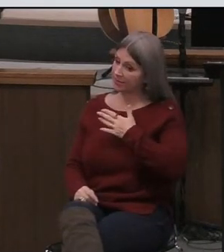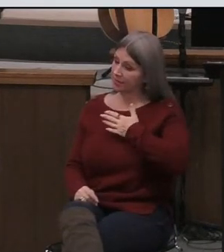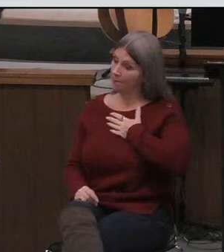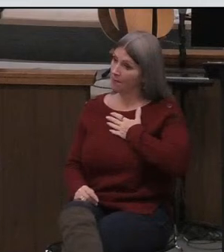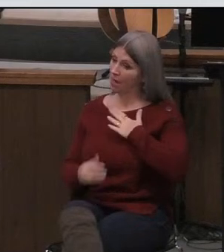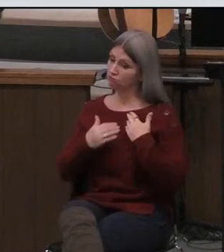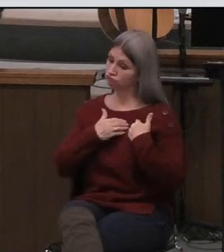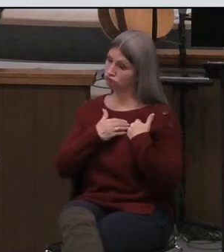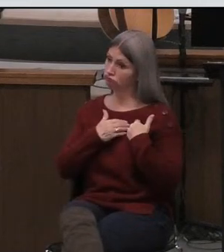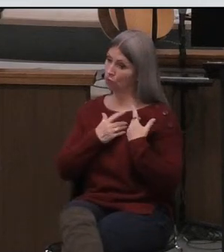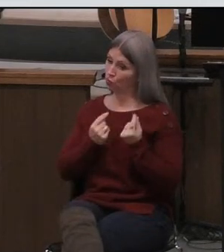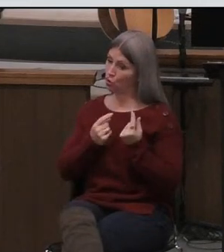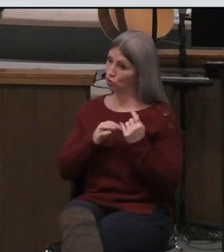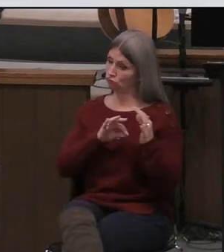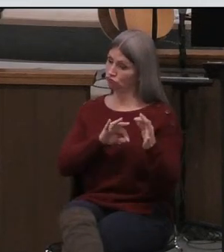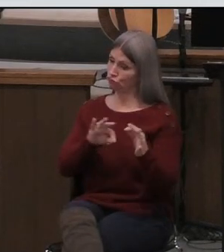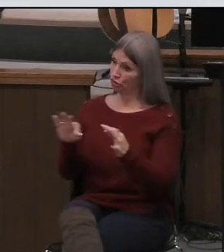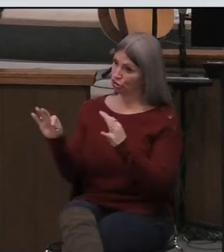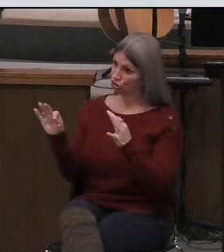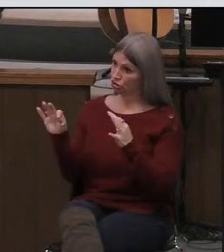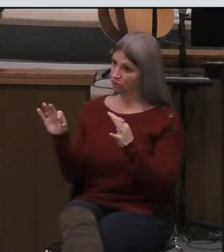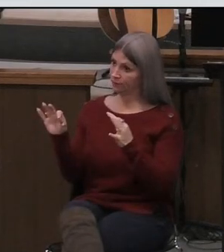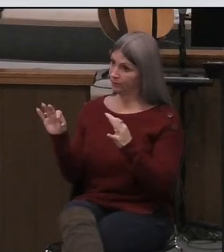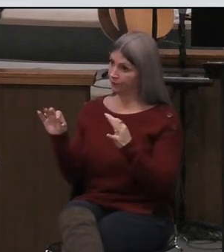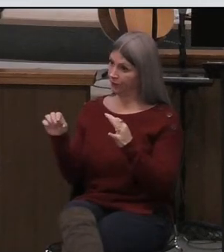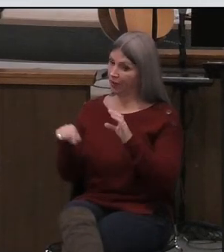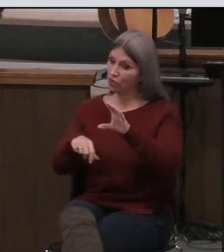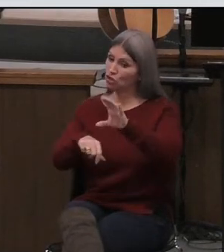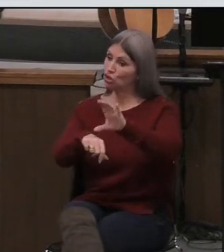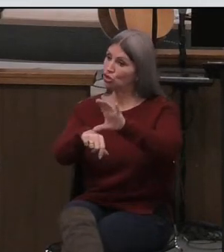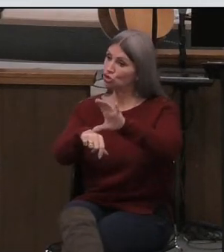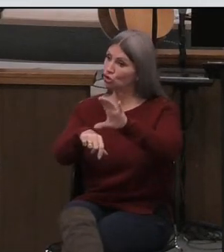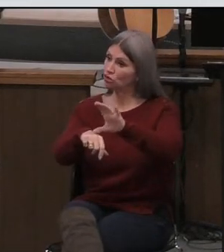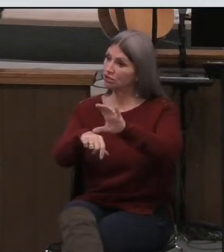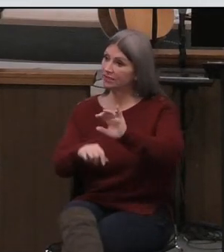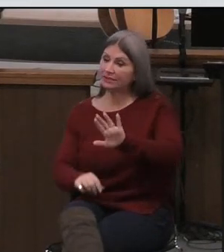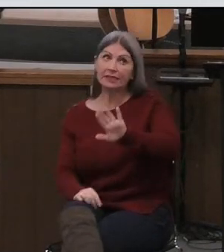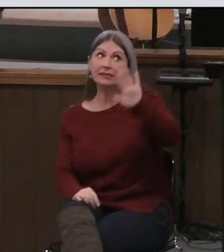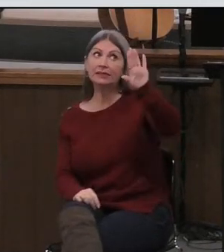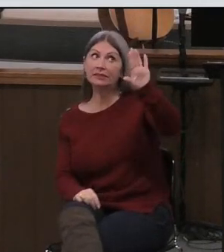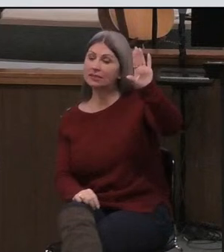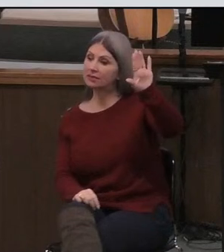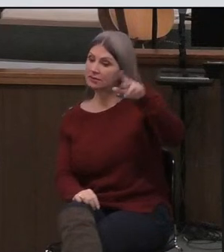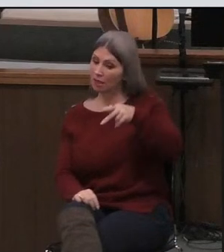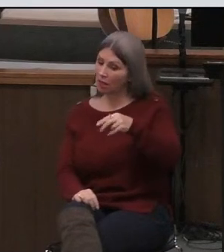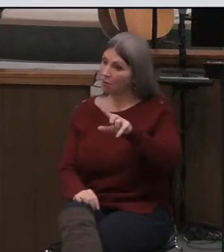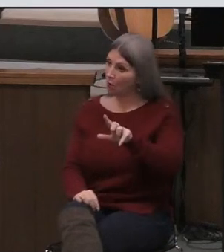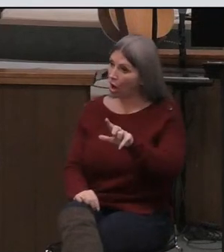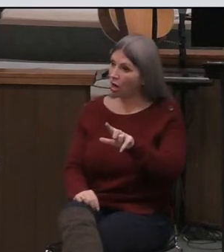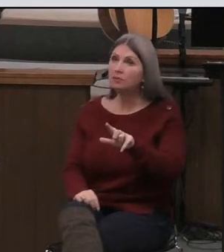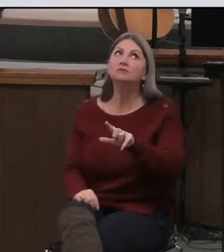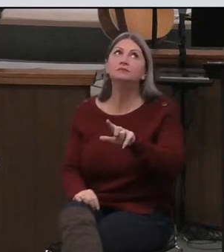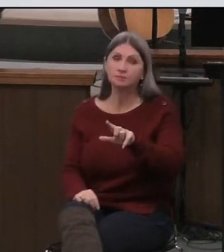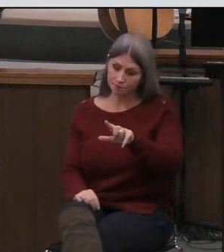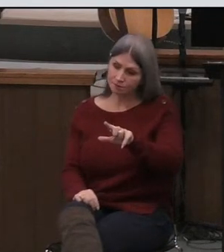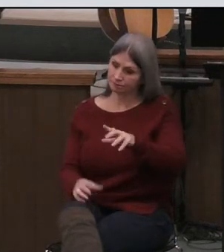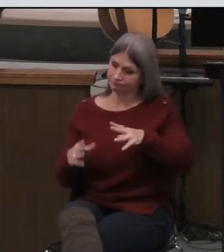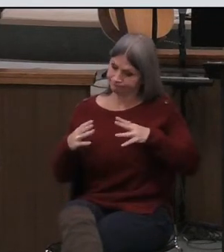Lord. The church is God's household, and Paul was given the task of caring